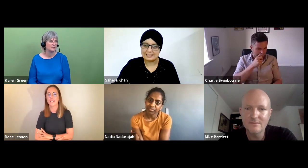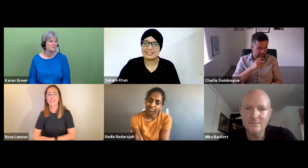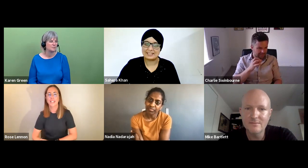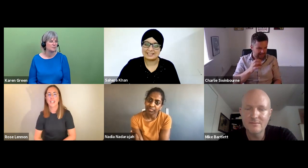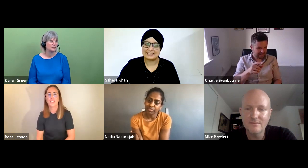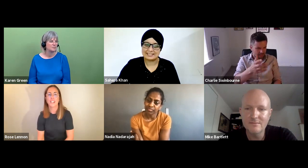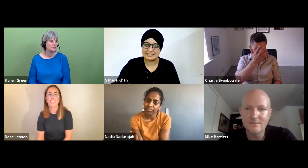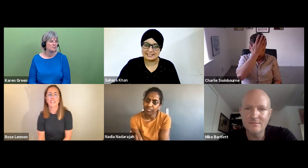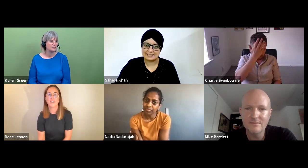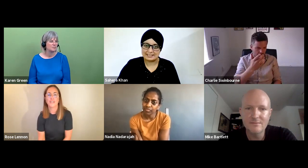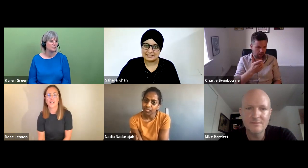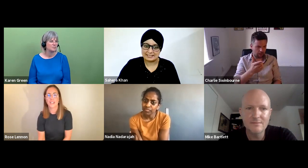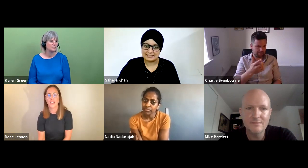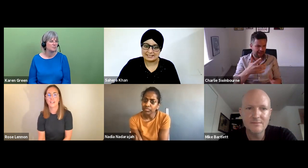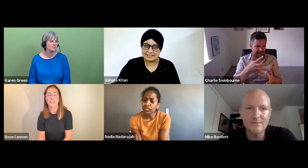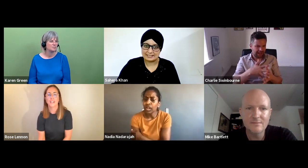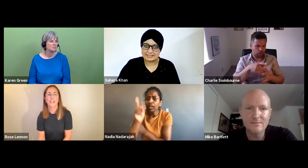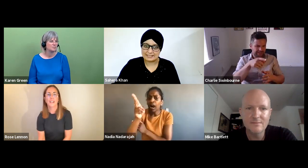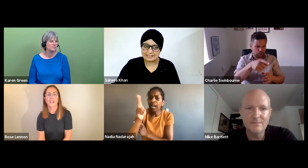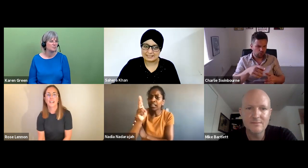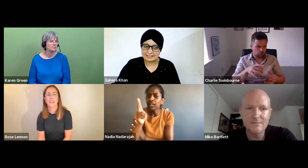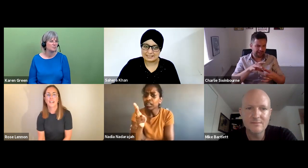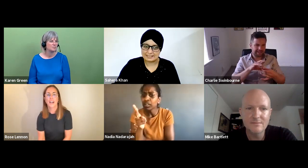Thompson. And she asks you, Nadia,